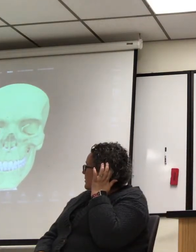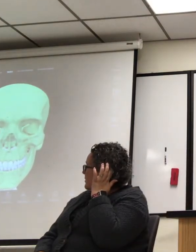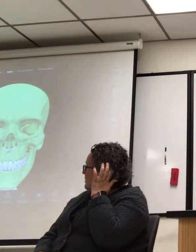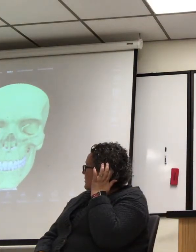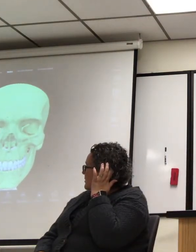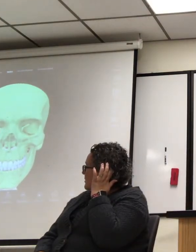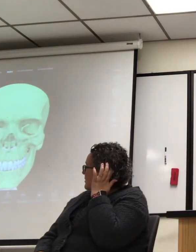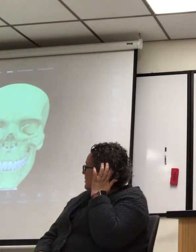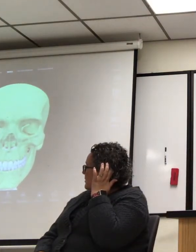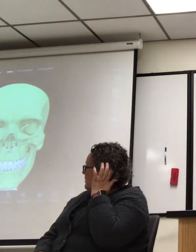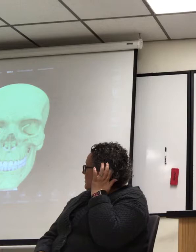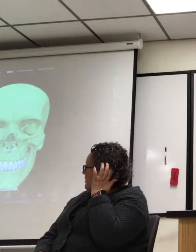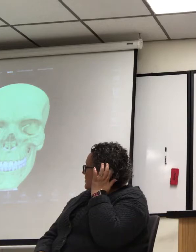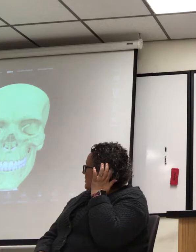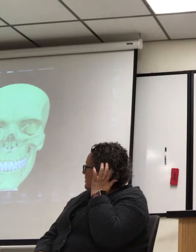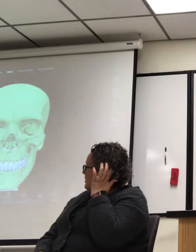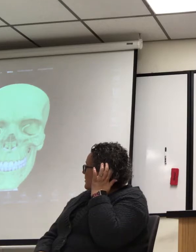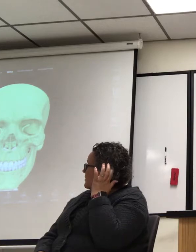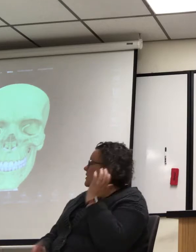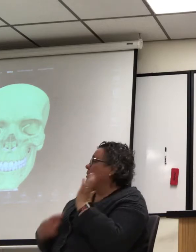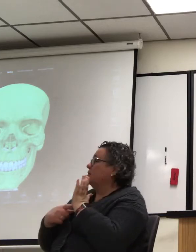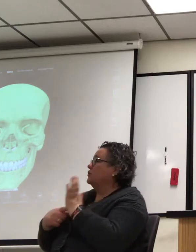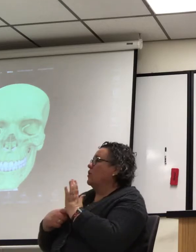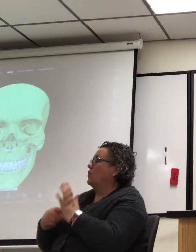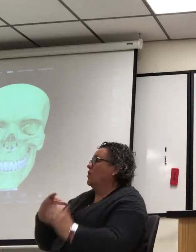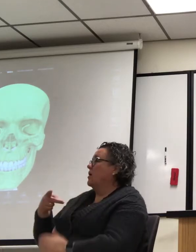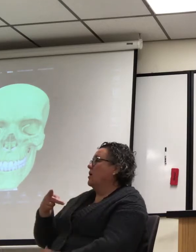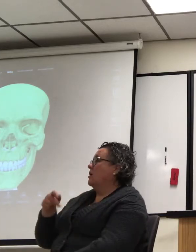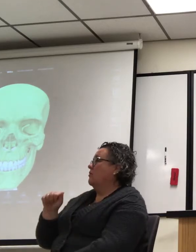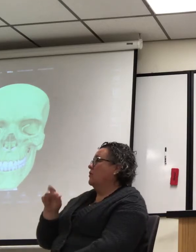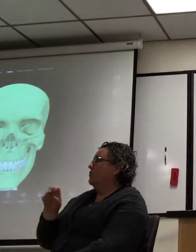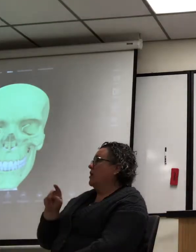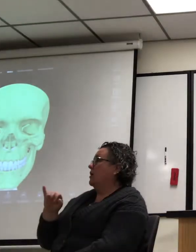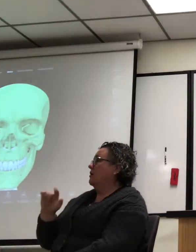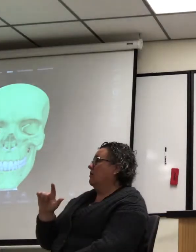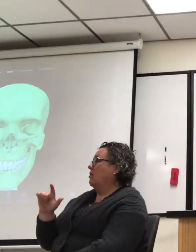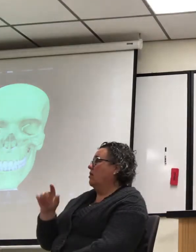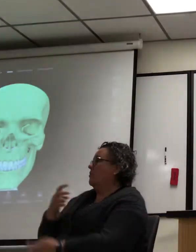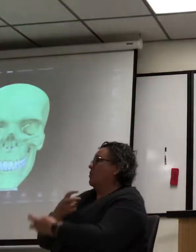Let me highlight the parietal bone.